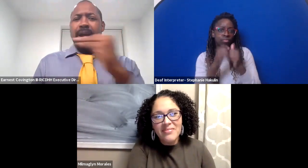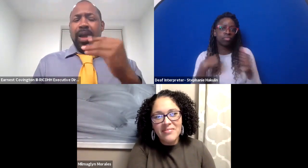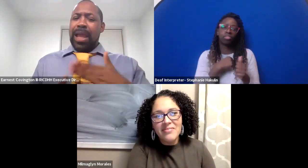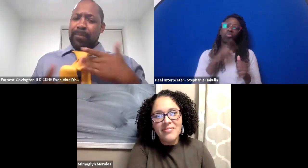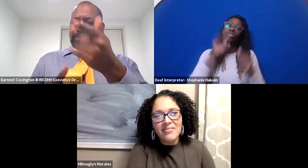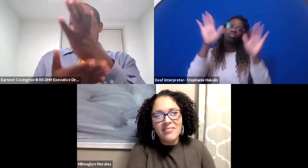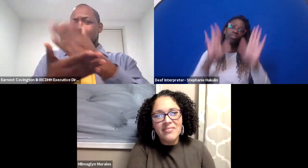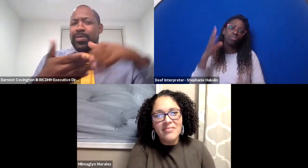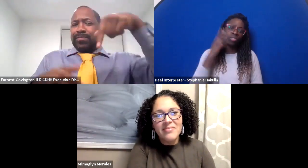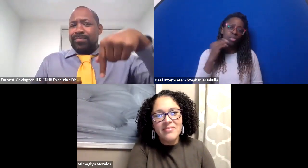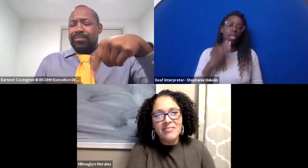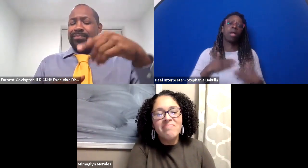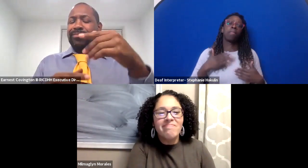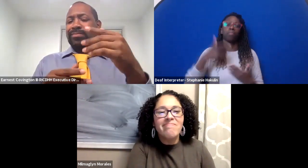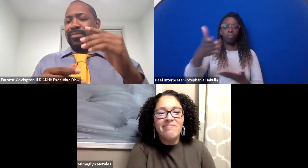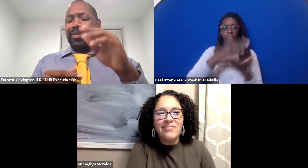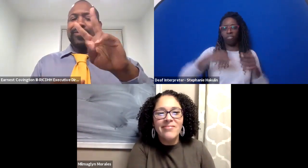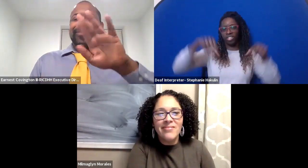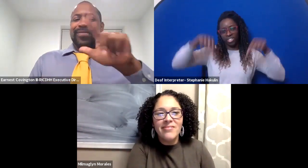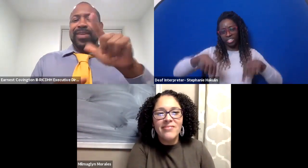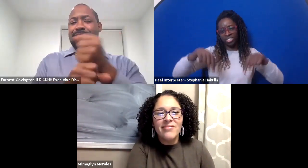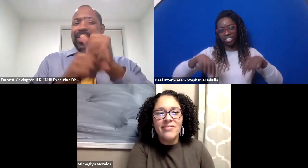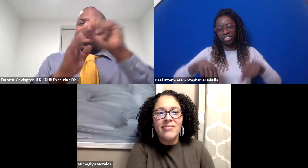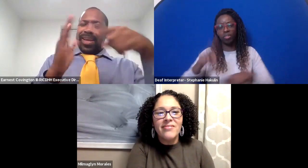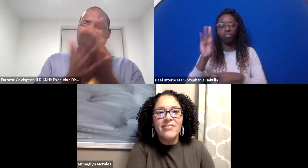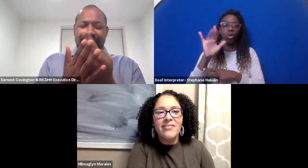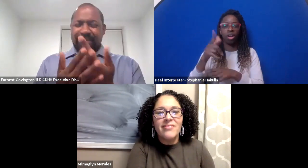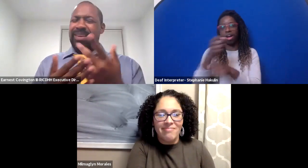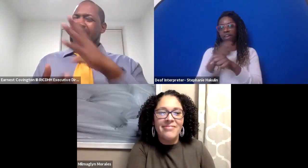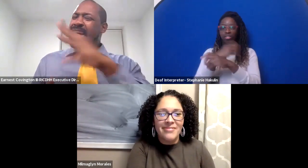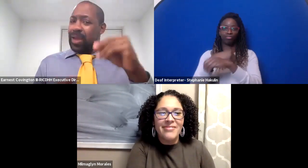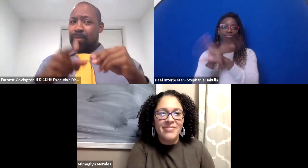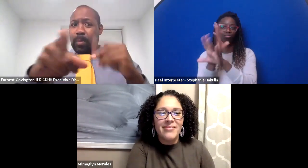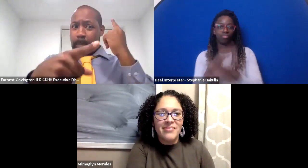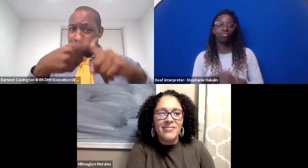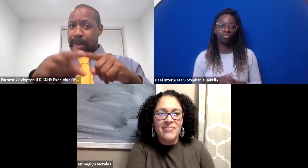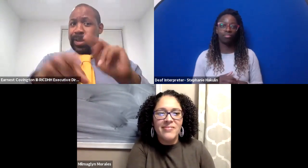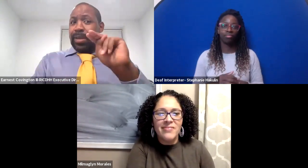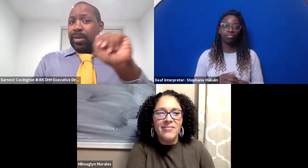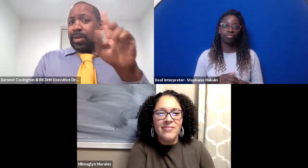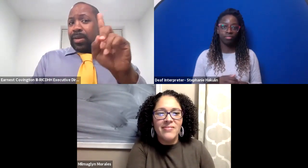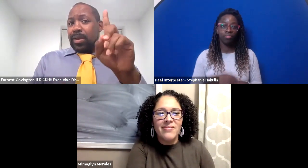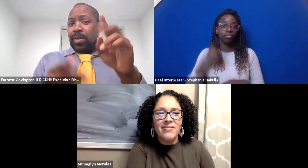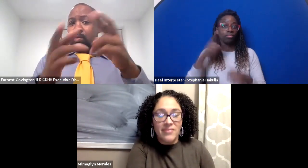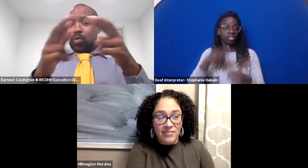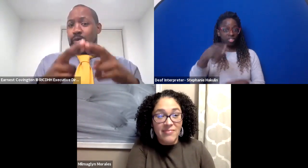and then for showing up tonight. What a great experience it was. And I'm glad you're here at our virtual coffee hour.